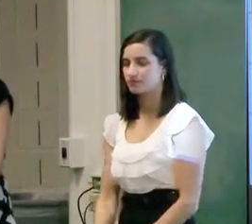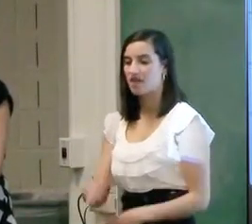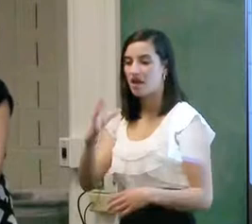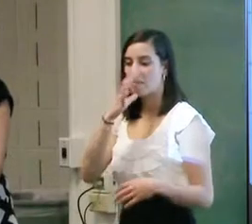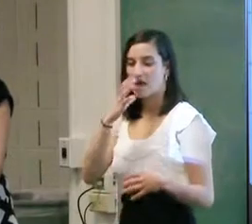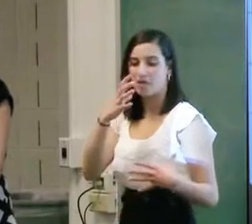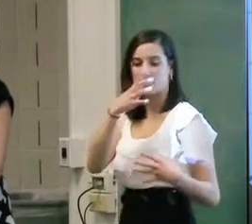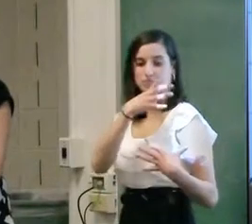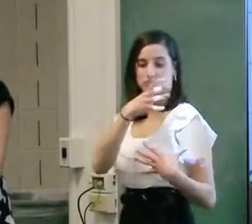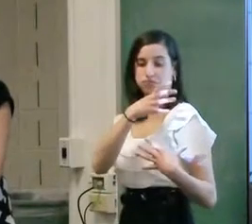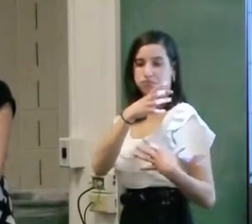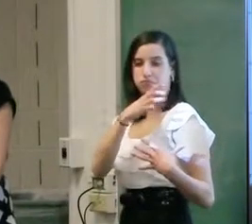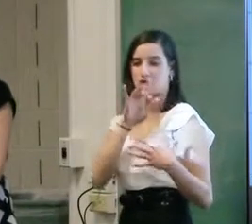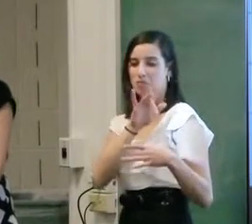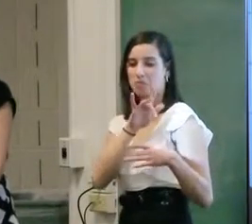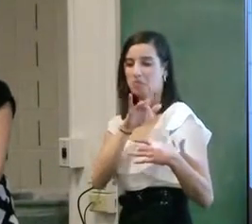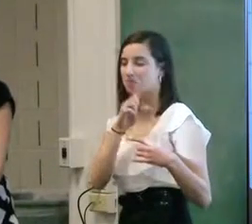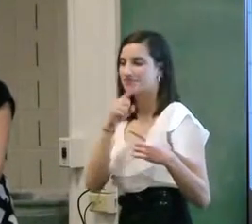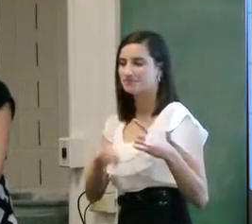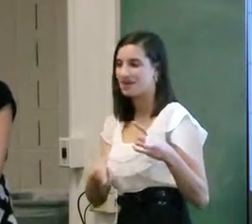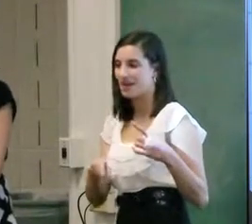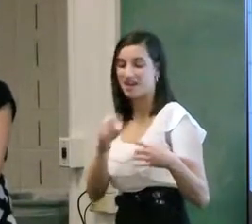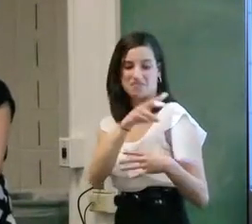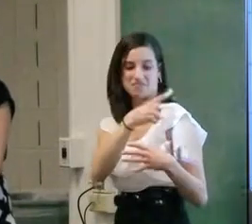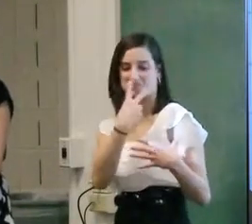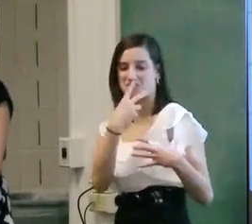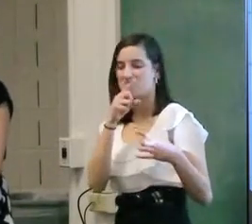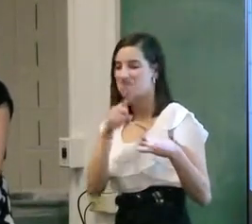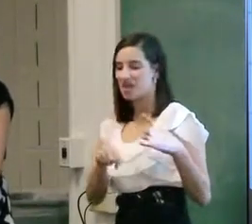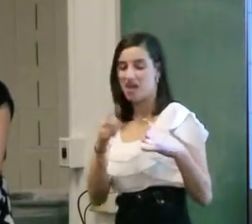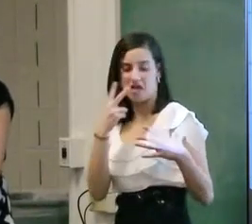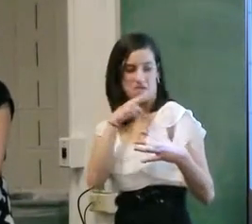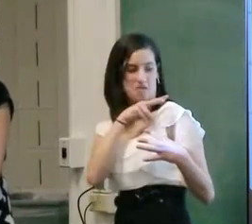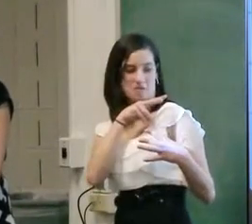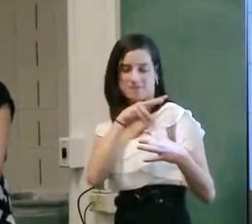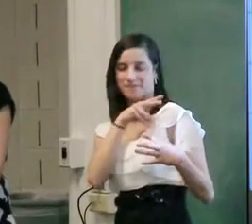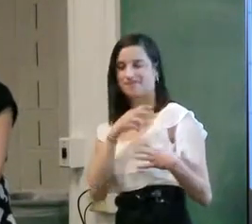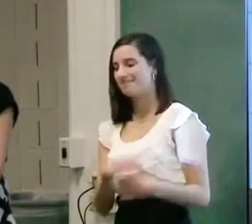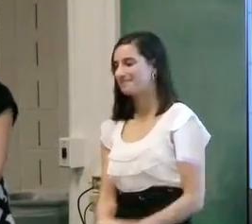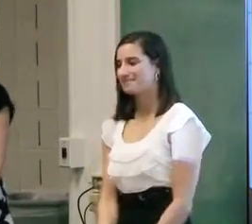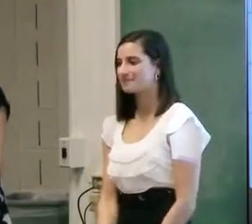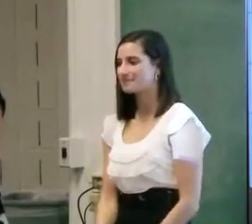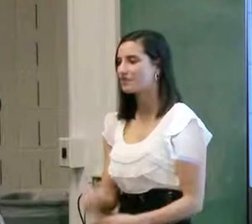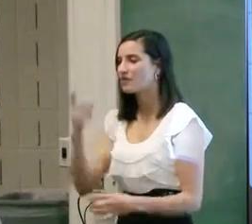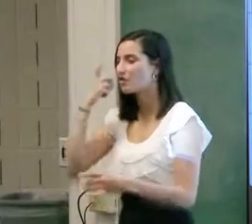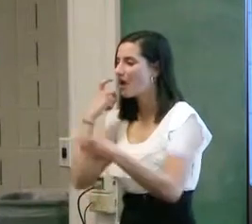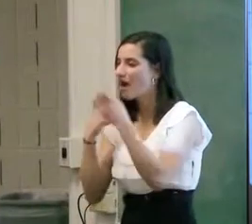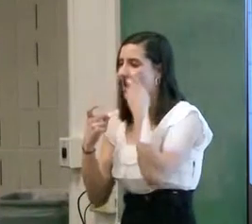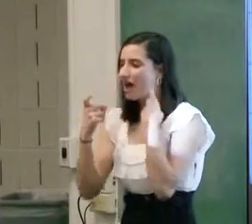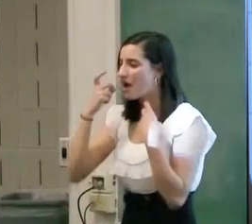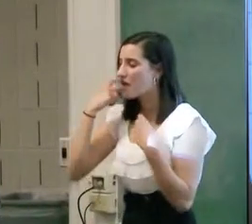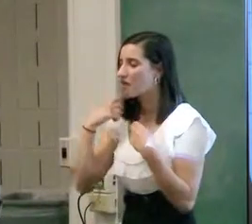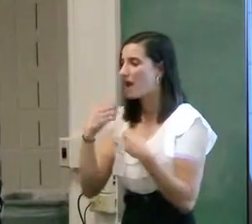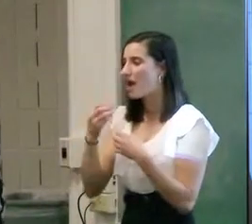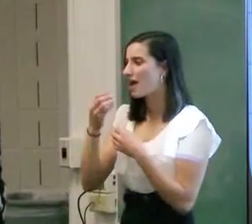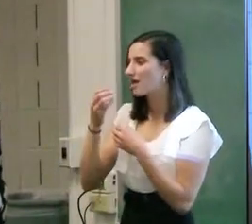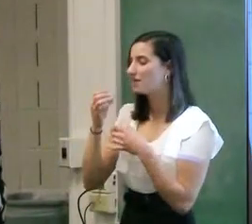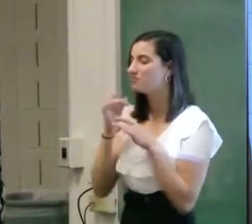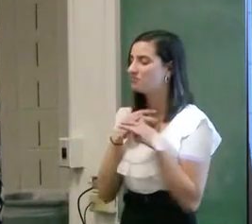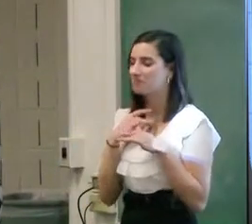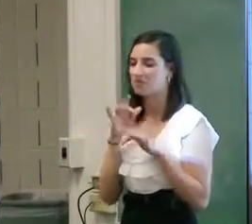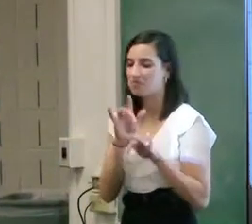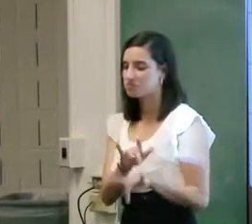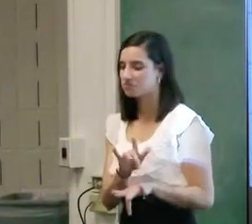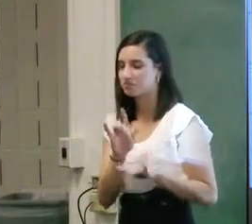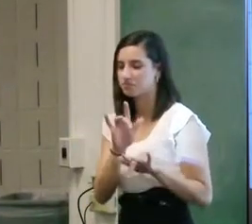Mom couldn't comfort him and he couldn't see her. She couldn't see him, and he was screaming and crying, and I just felt so much empathy for